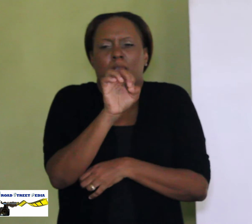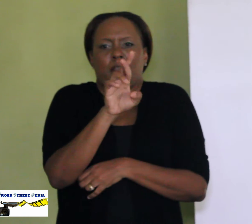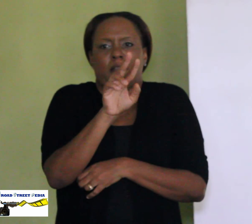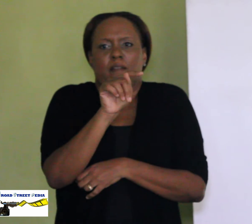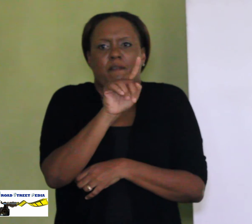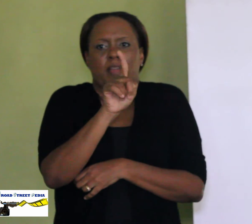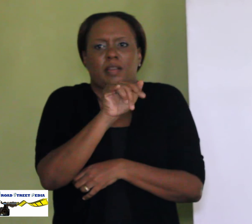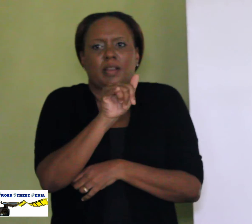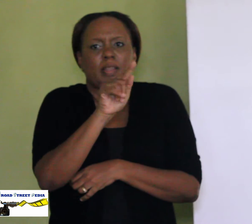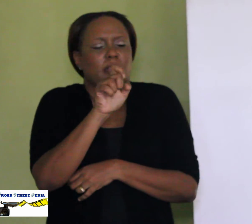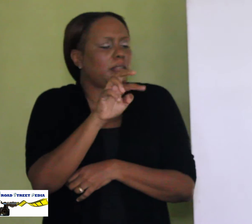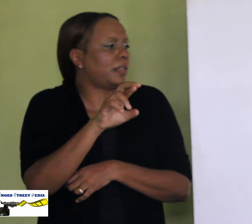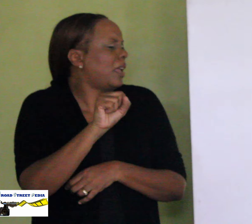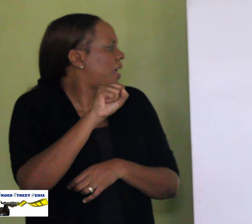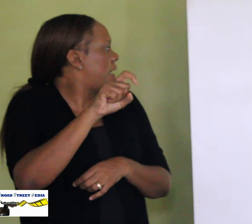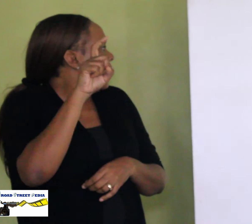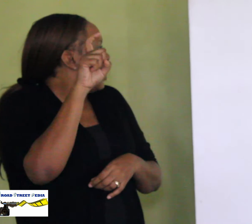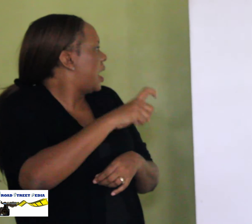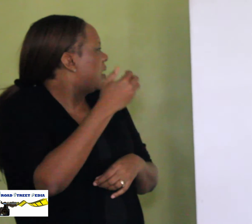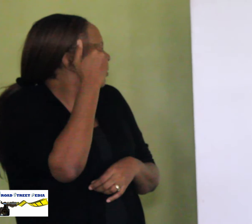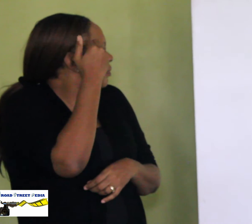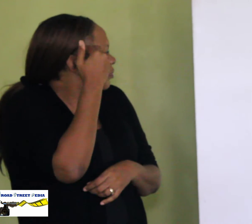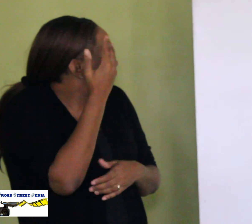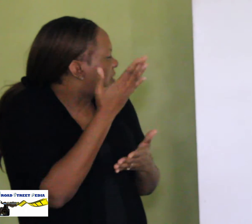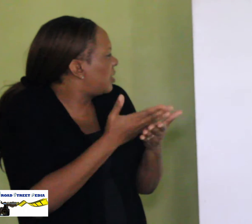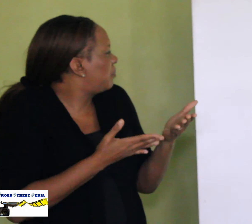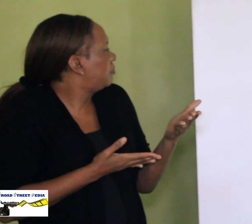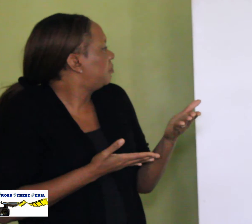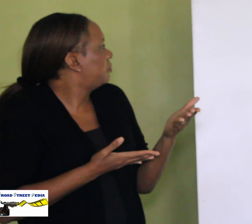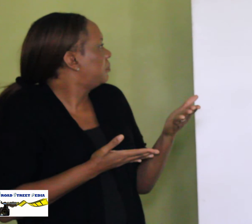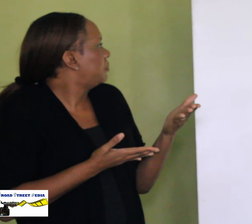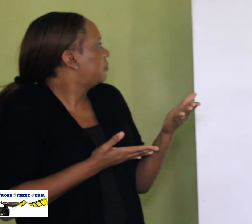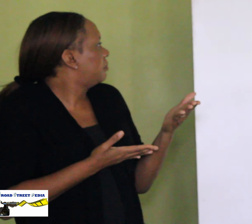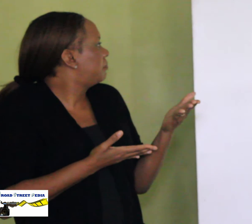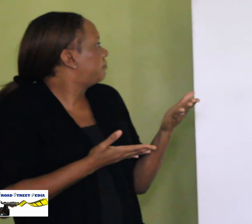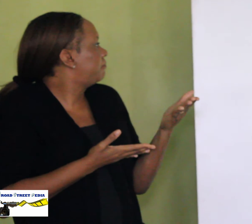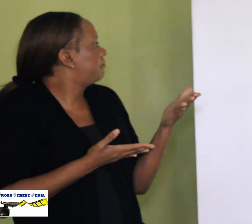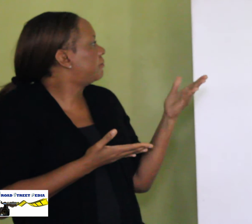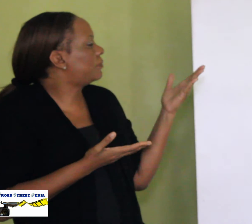media. That's one of the disadvantages of inorganic.